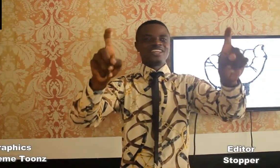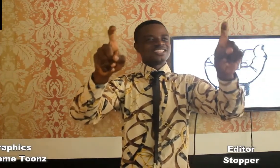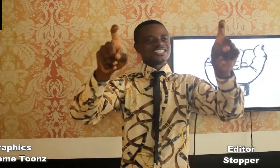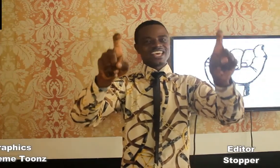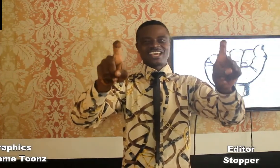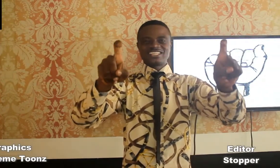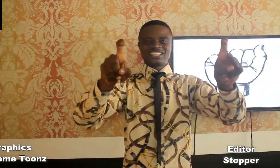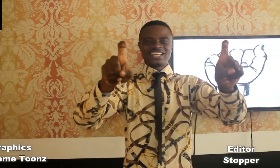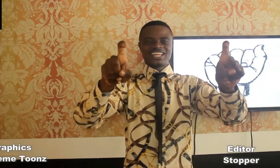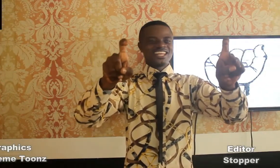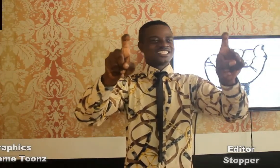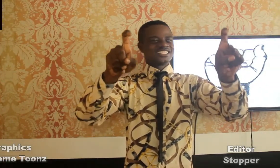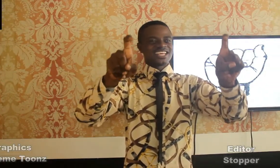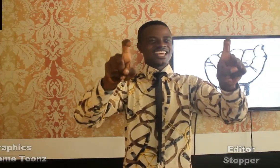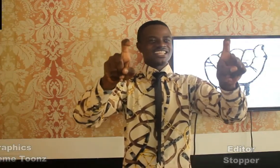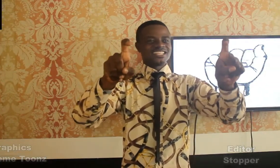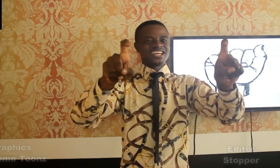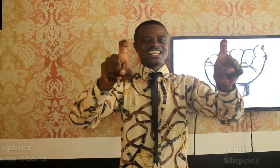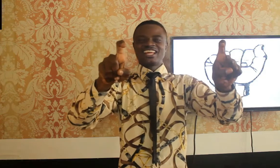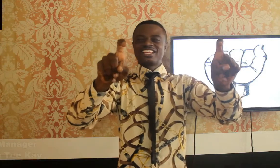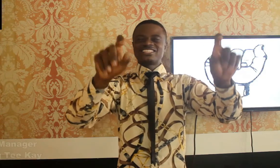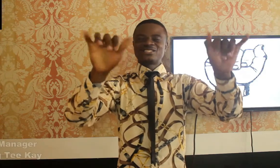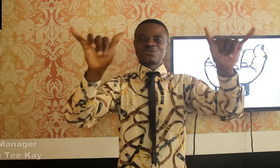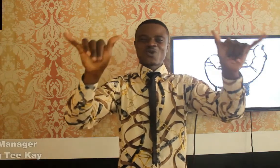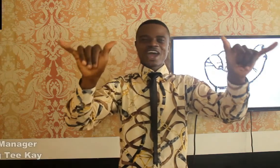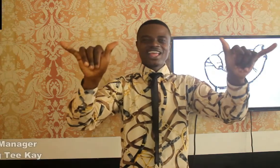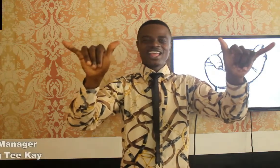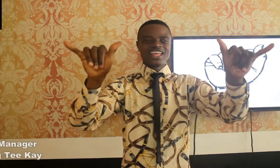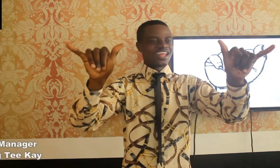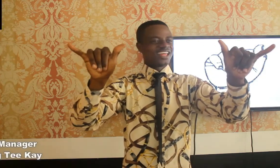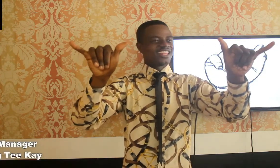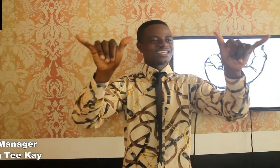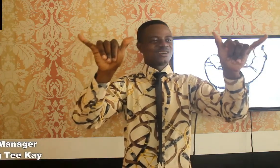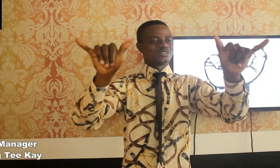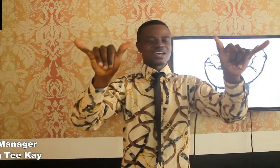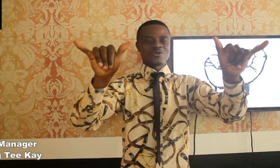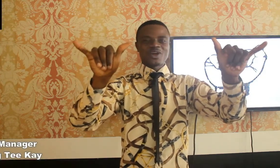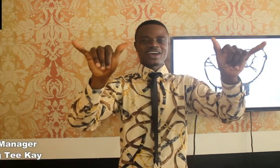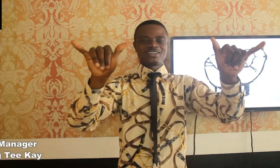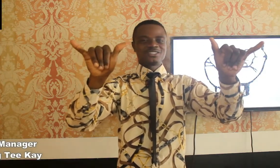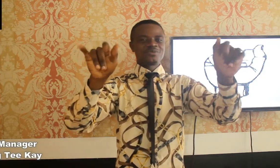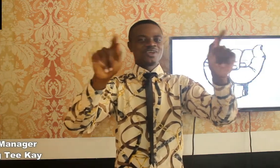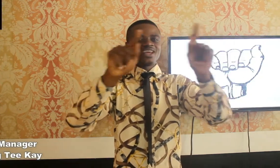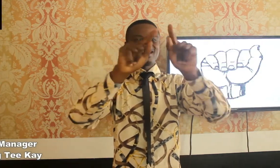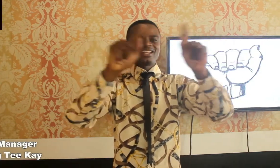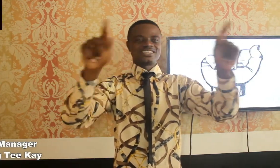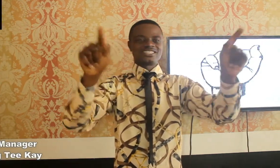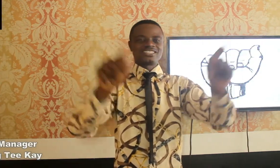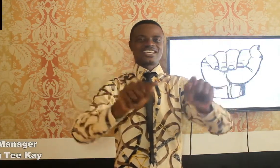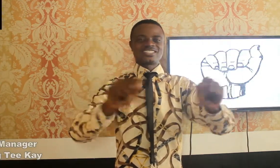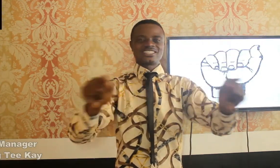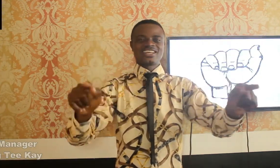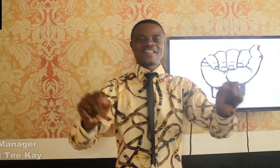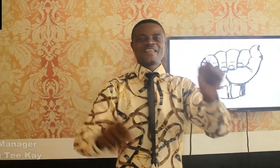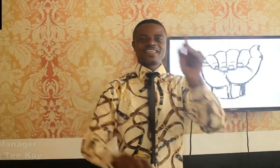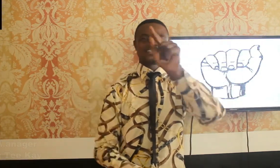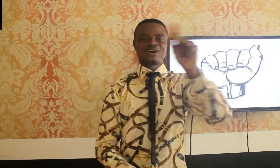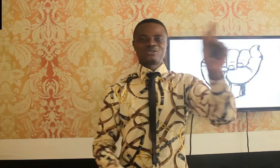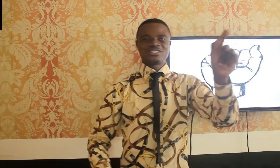This is X. This is Y. This is how to sign Y handshake. And this is Z. This is how to